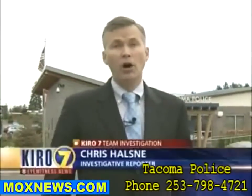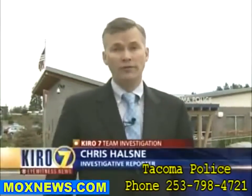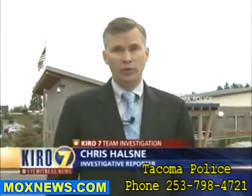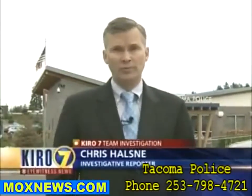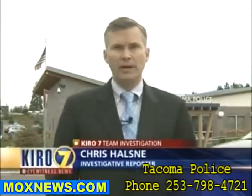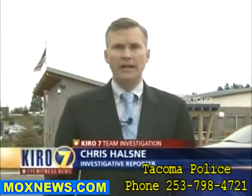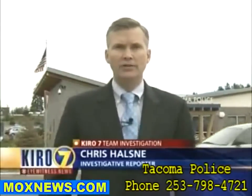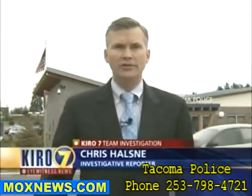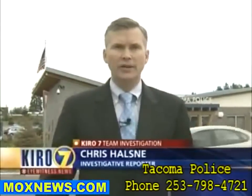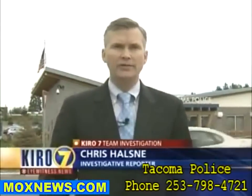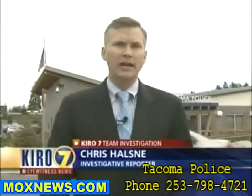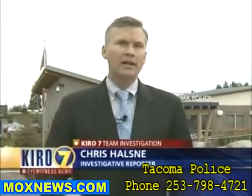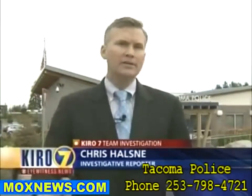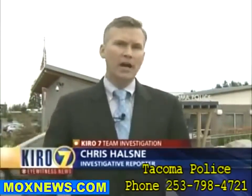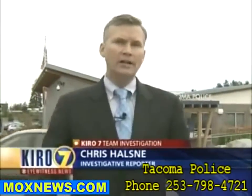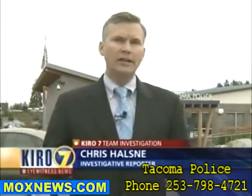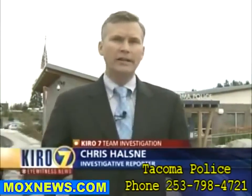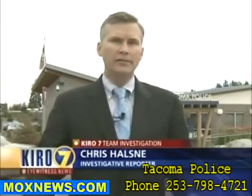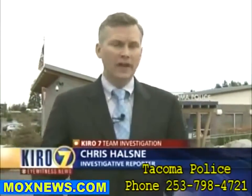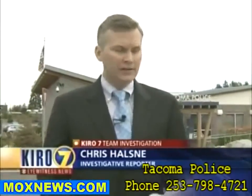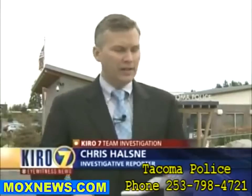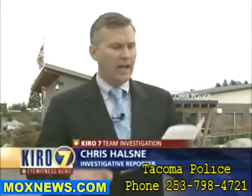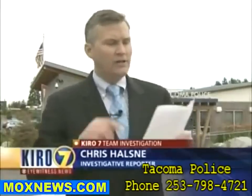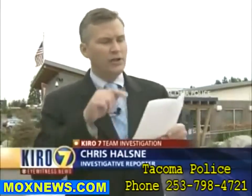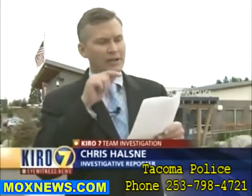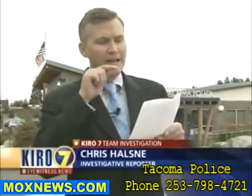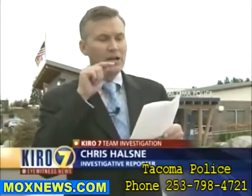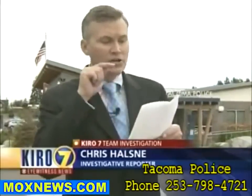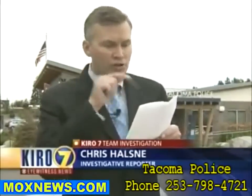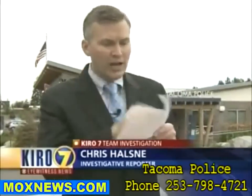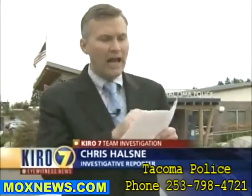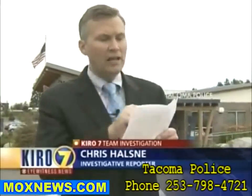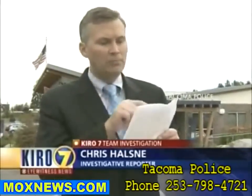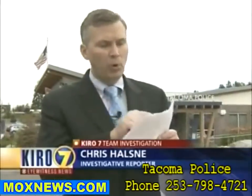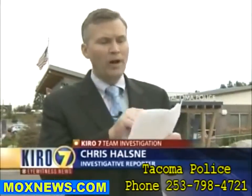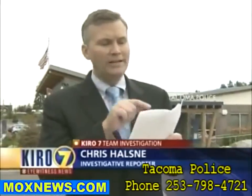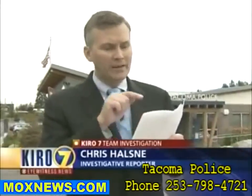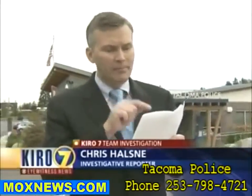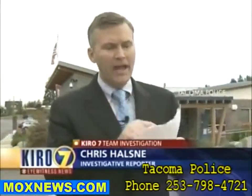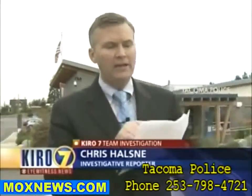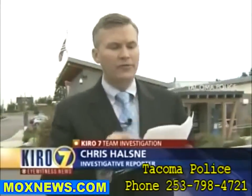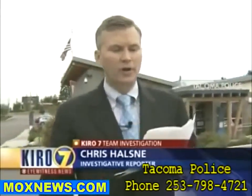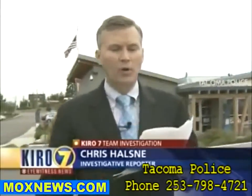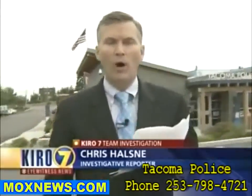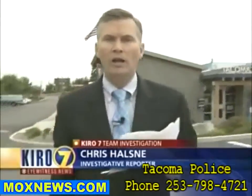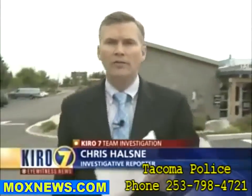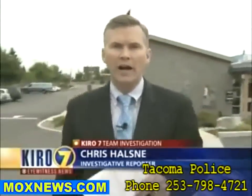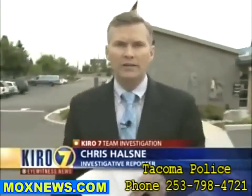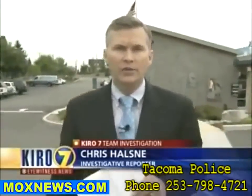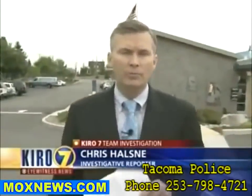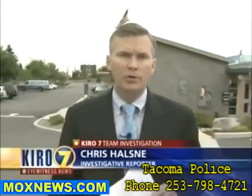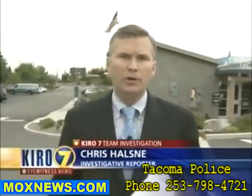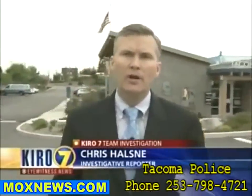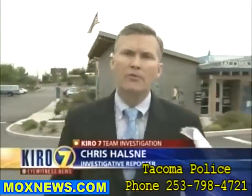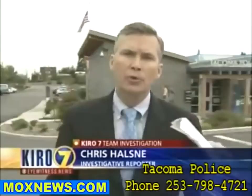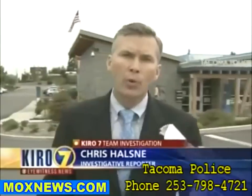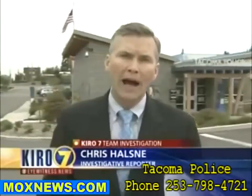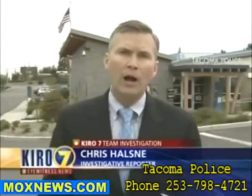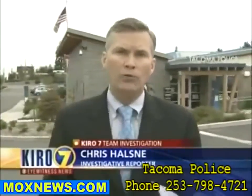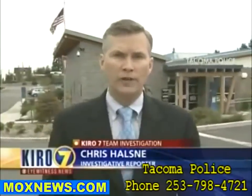law enforcement agencies conducting an investigation shall appoint and pay for a qualified interpreter throughout